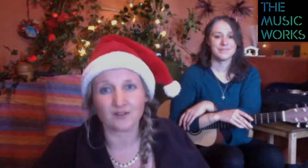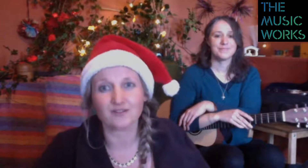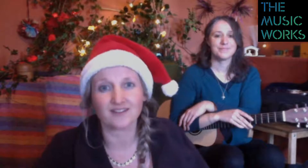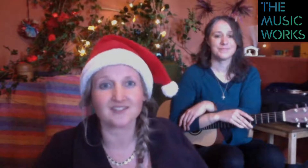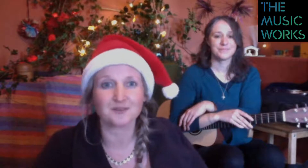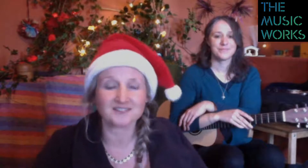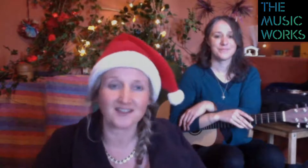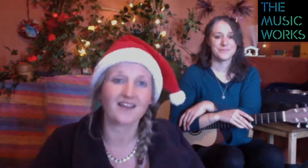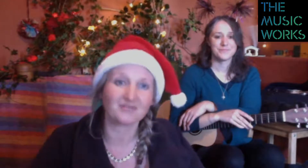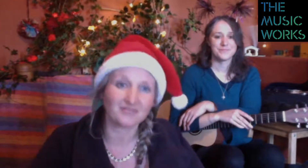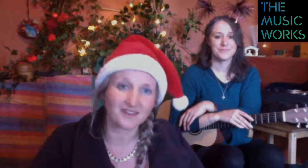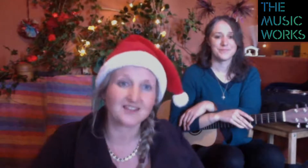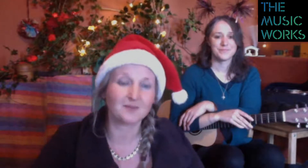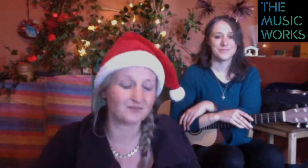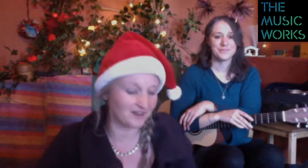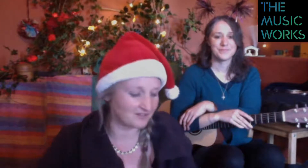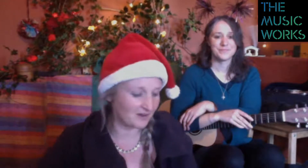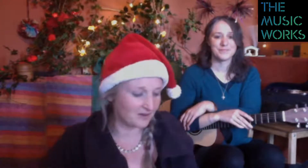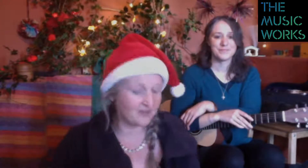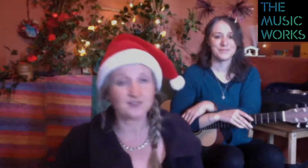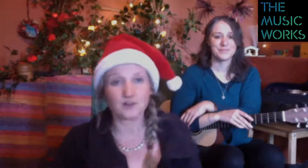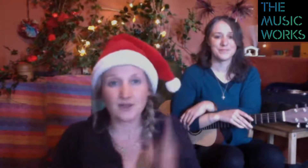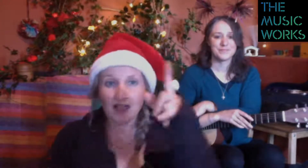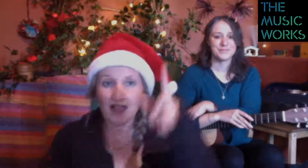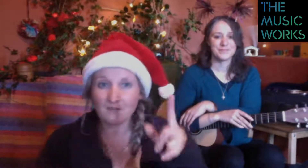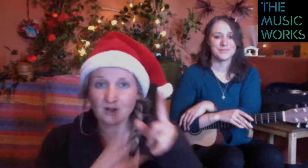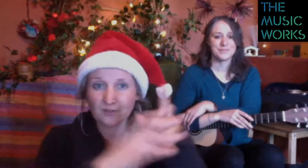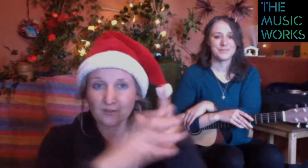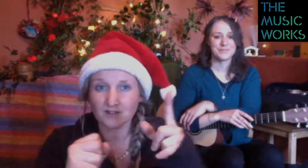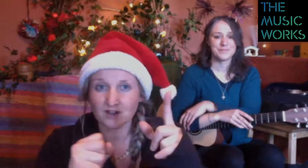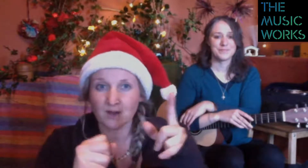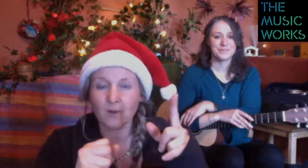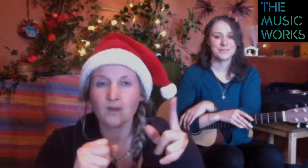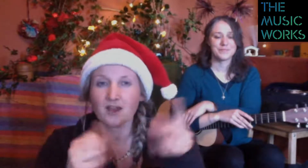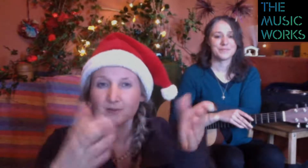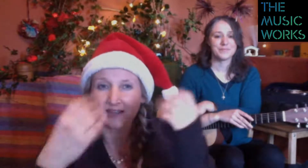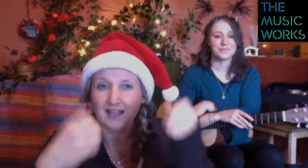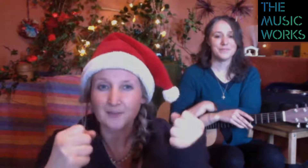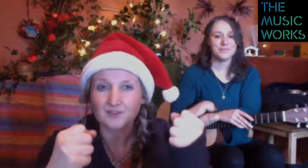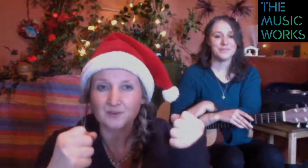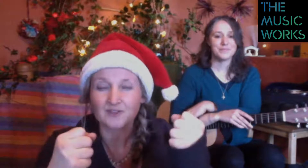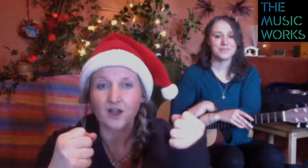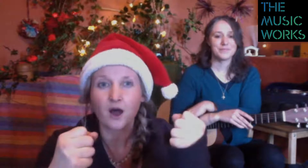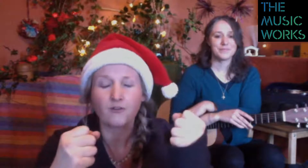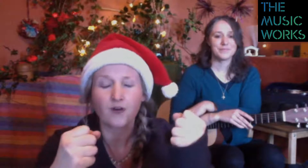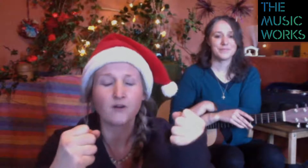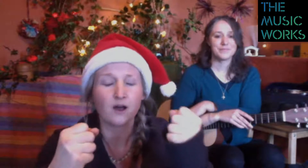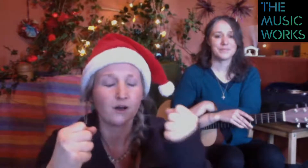thing to be singing at this time of year as well. So have a look at the video and we're going to recapture a bit of it